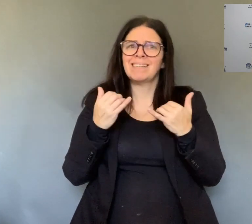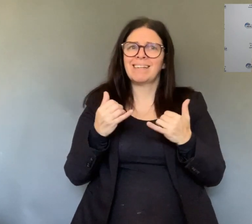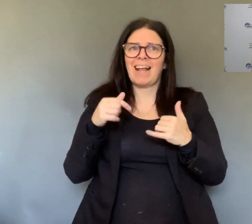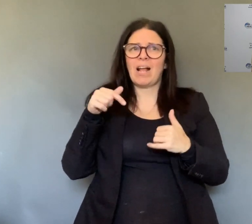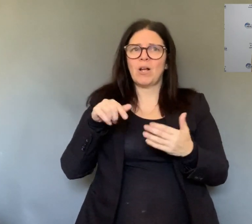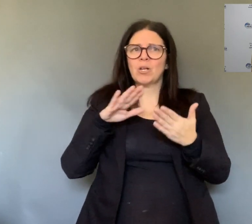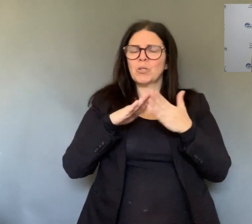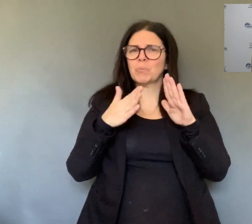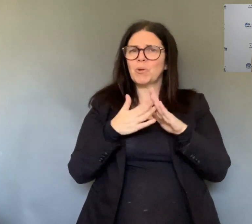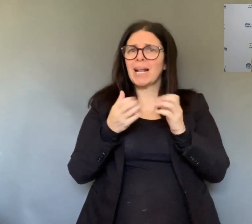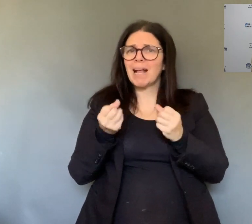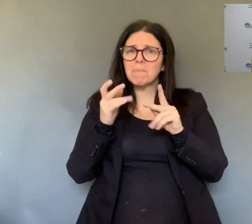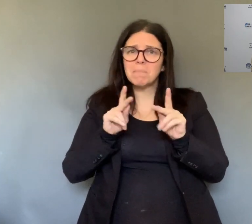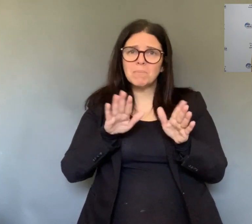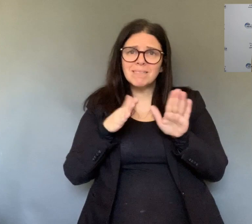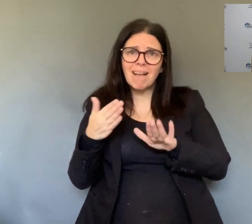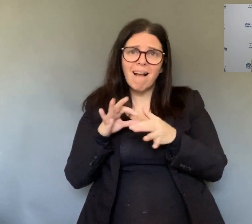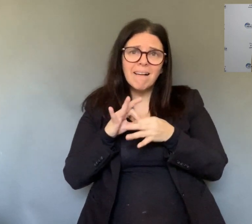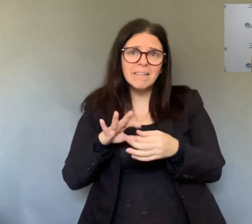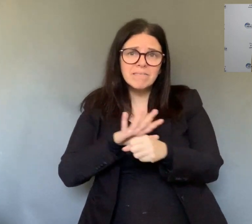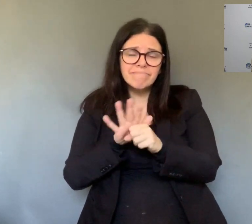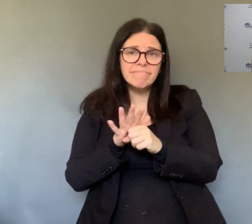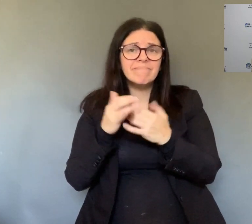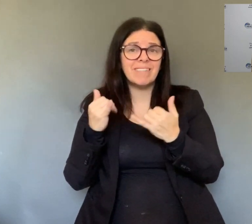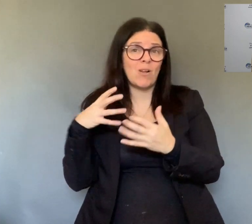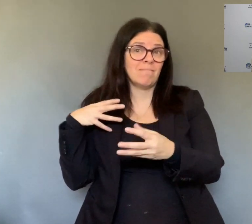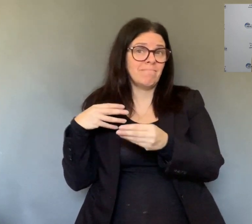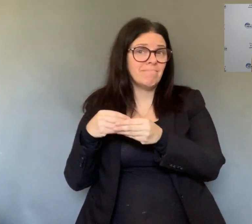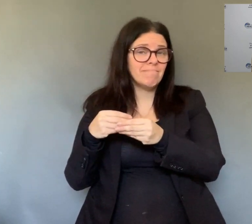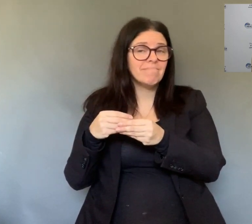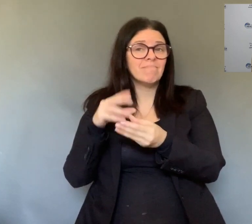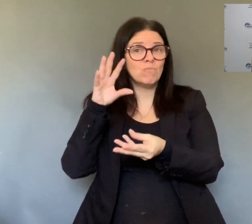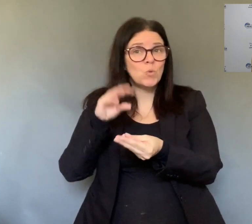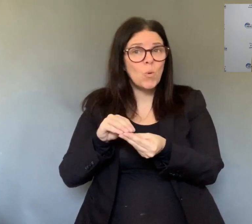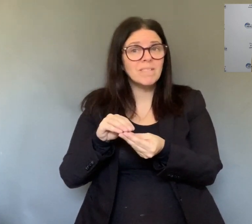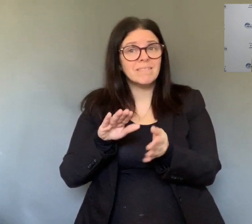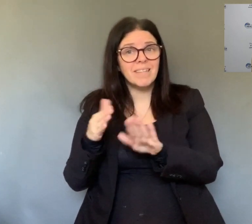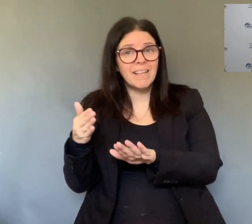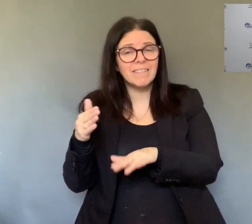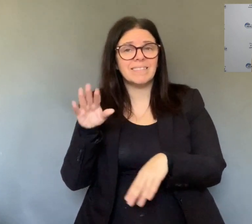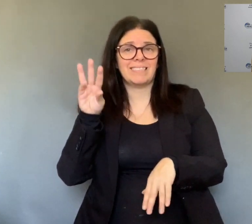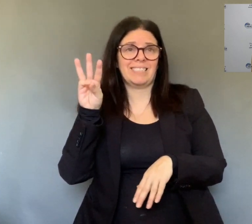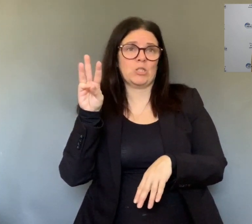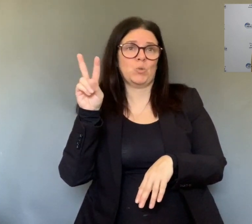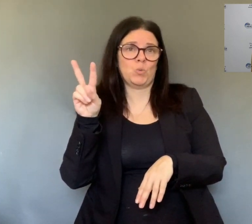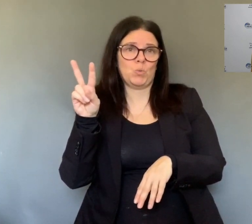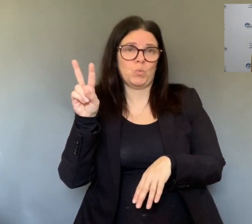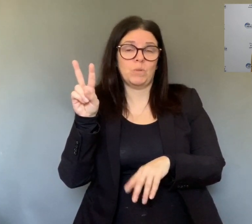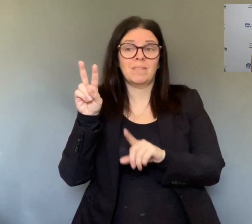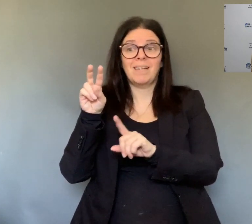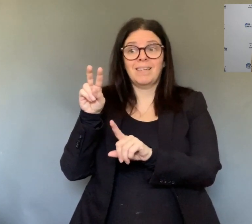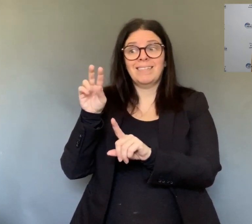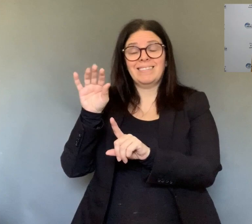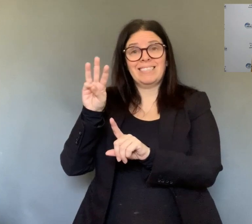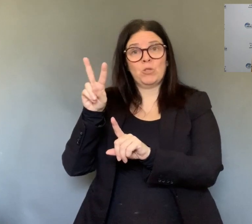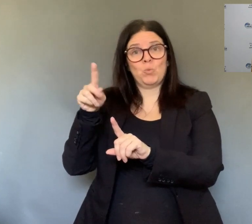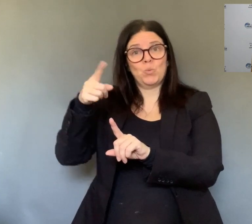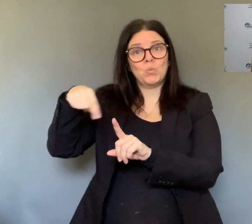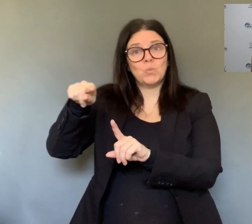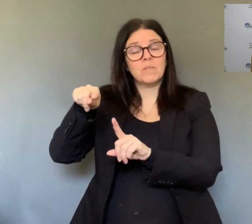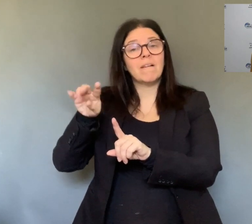Windsor Regional Hospital Olette Campus. Please note that testing is available for people who have symptoms of